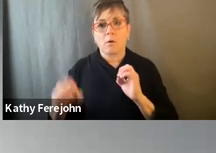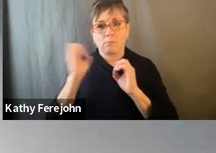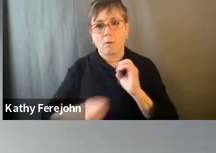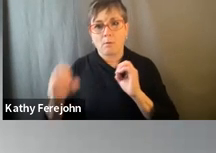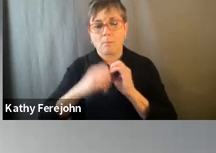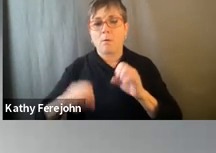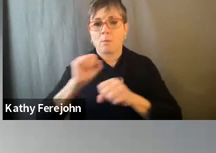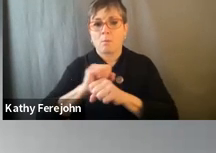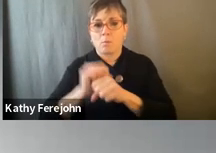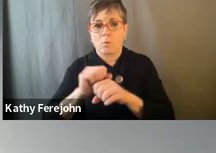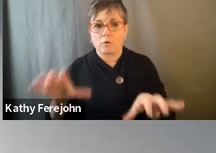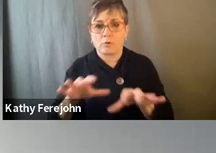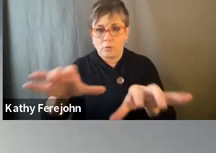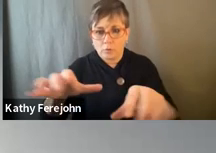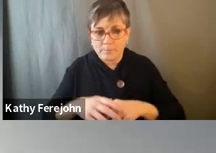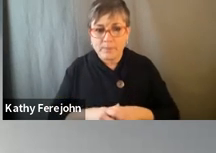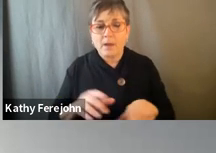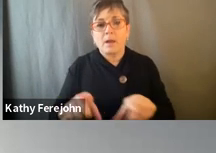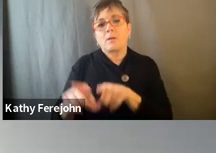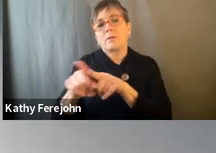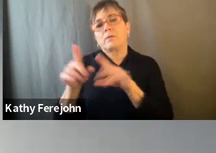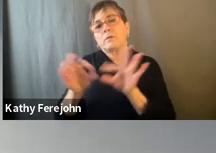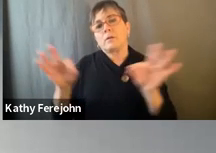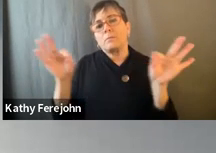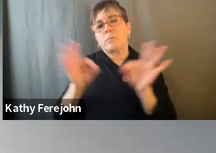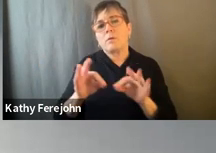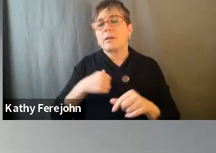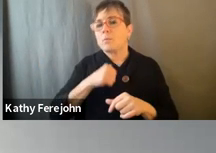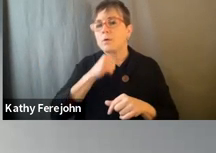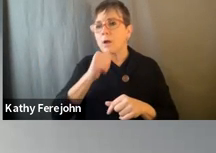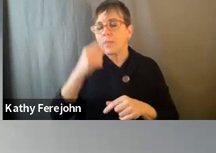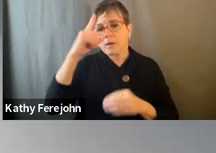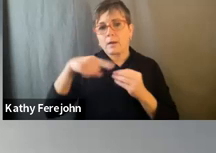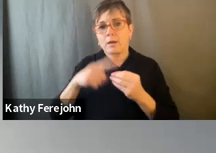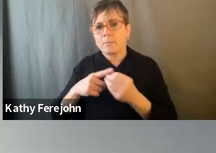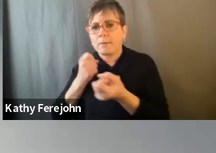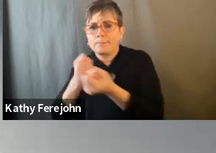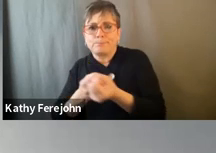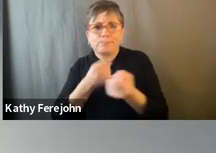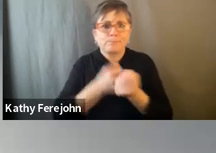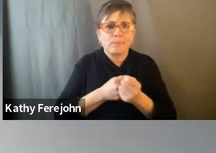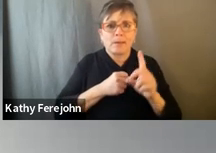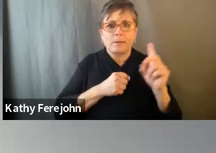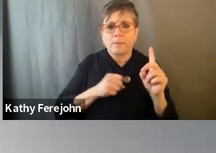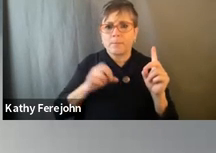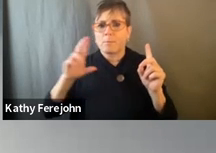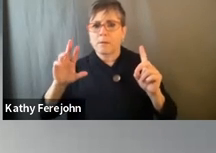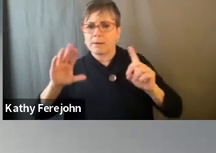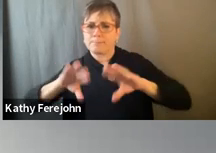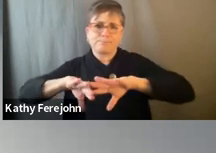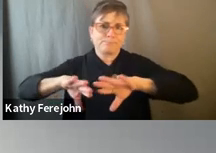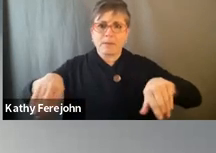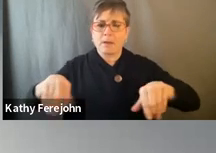colleagues that are on this, that we put the disabled community first, and we're just figuring out how we can do things